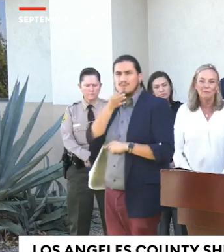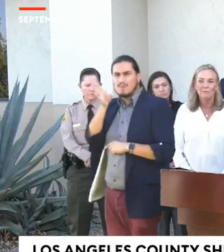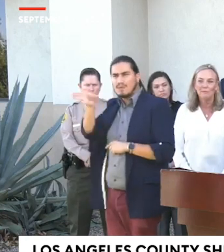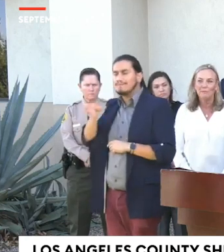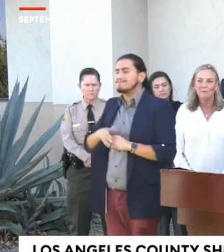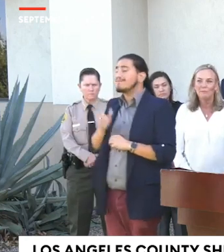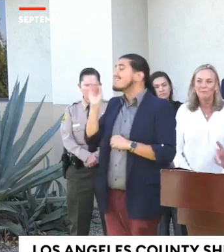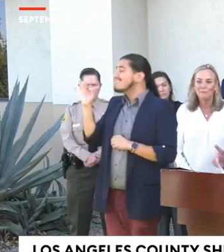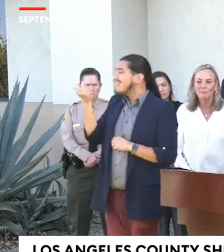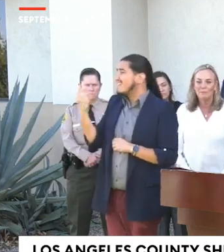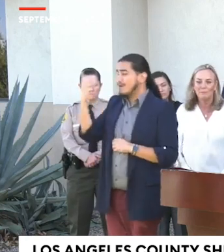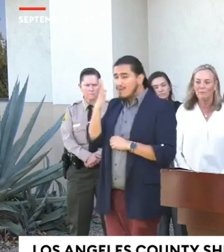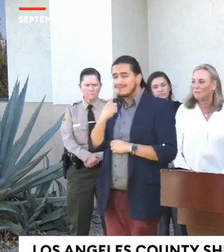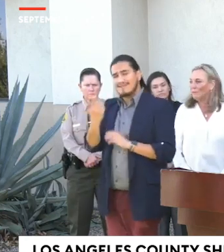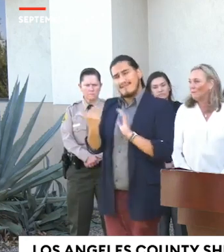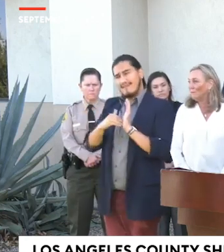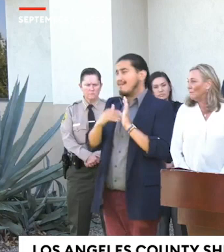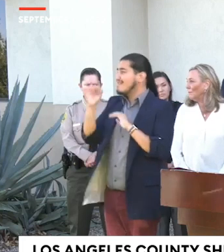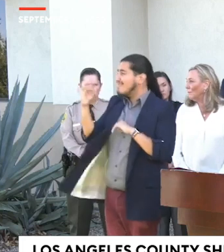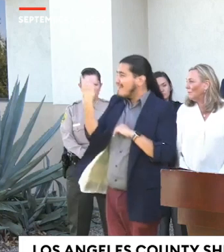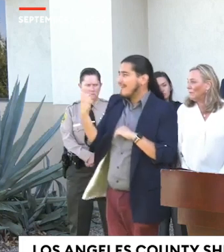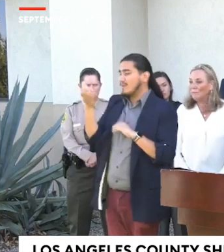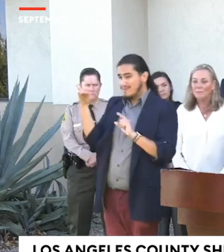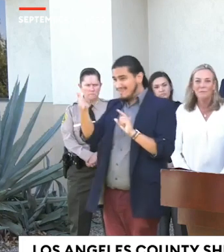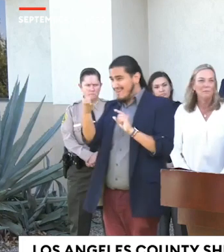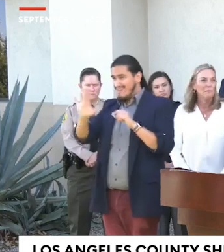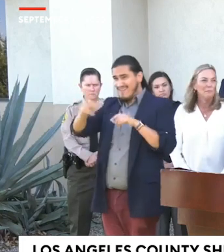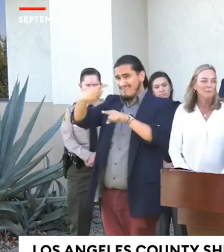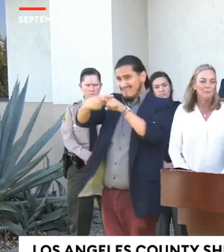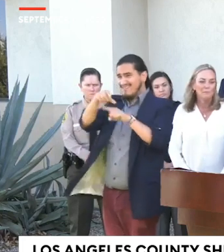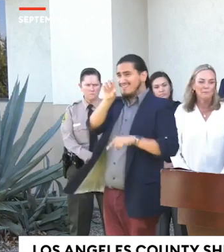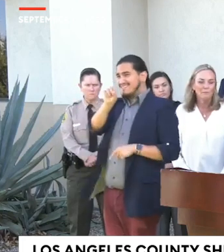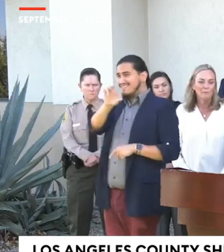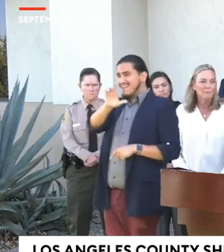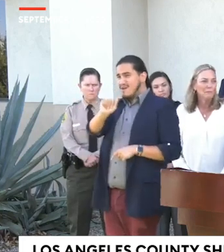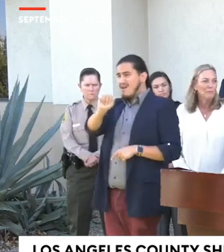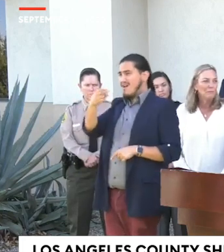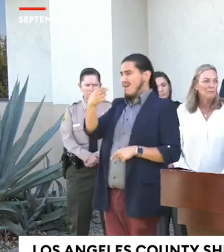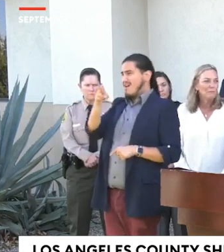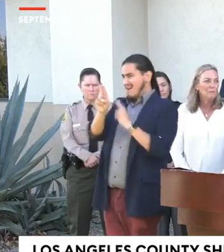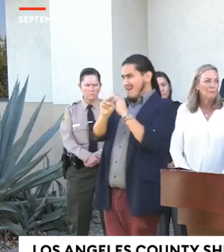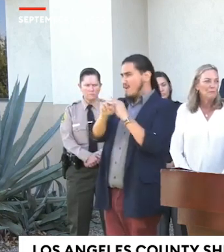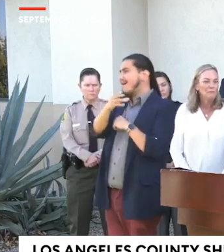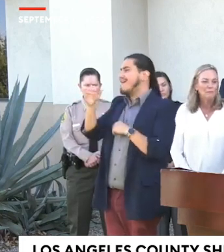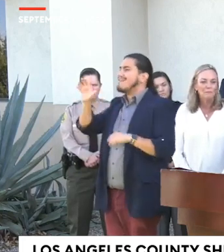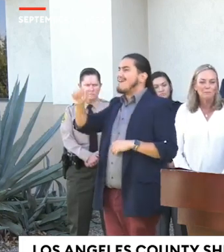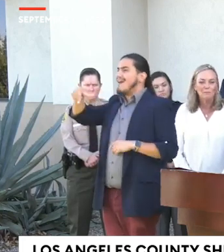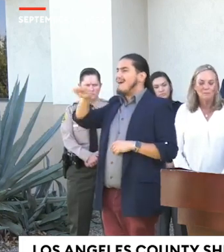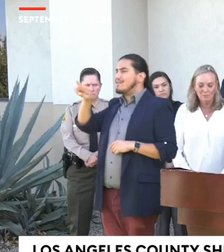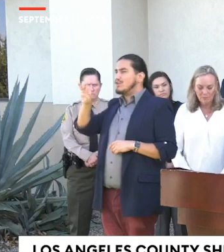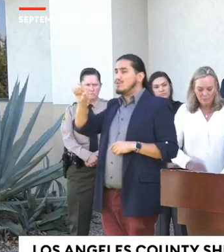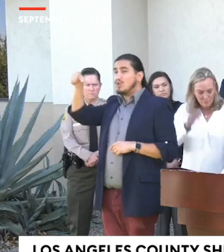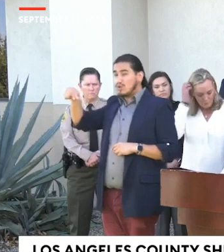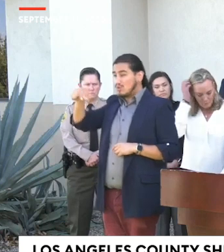If anyone that was, and I'm going to repeat this, if anyone was at the intersection of Sierra Highway and Avenue Q at approximately 6 p.m. yesterday or last